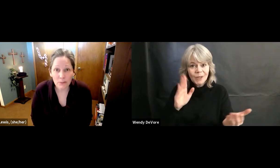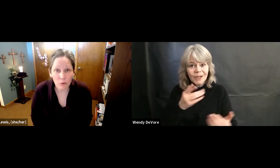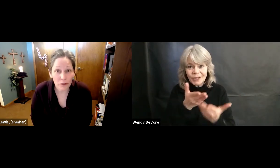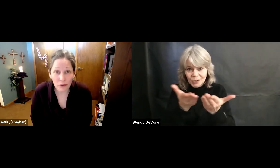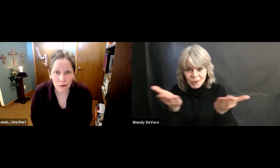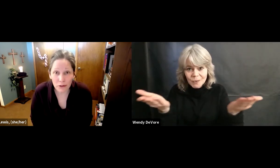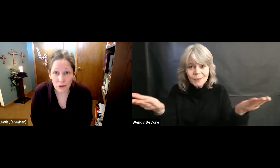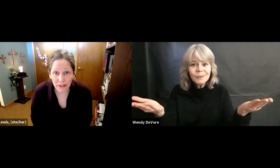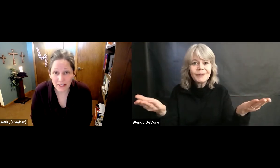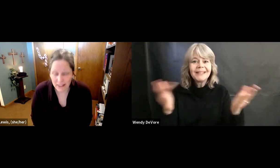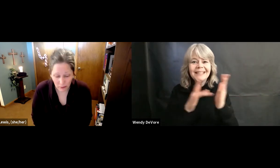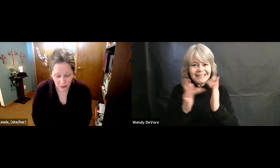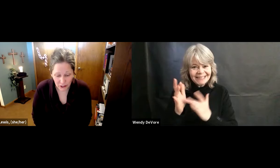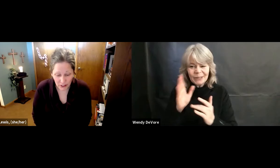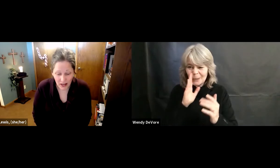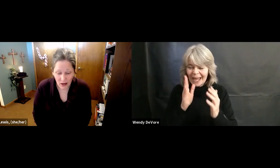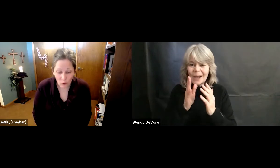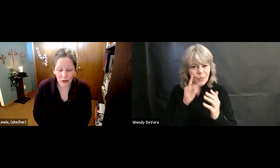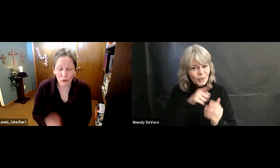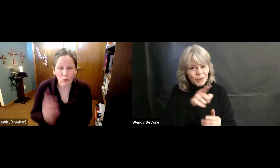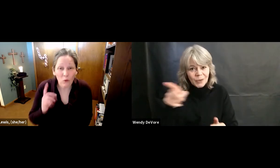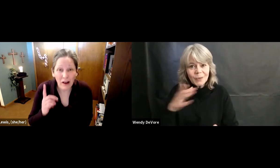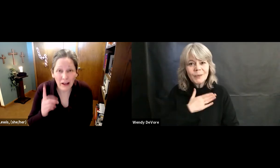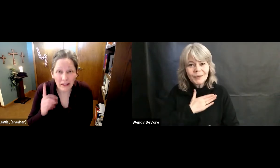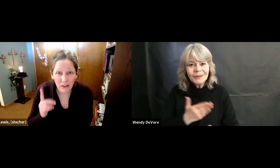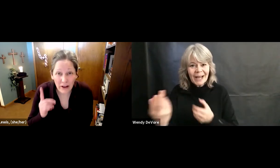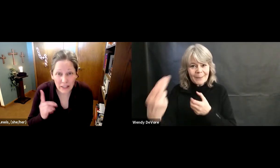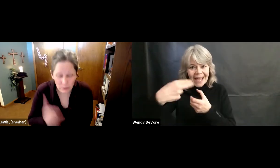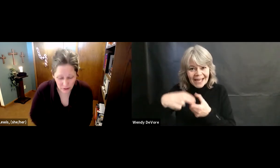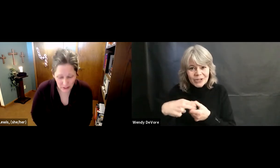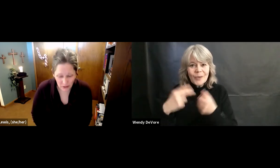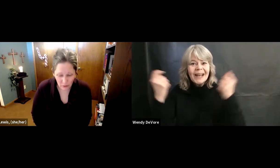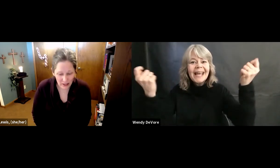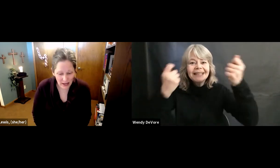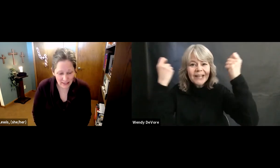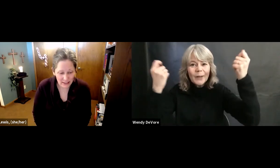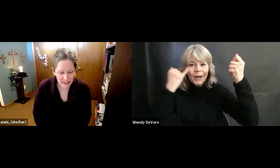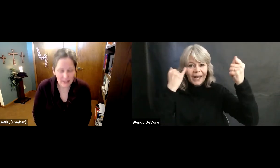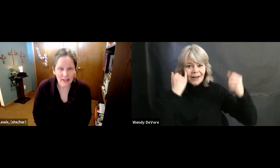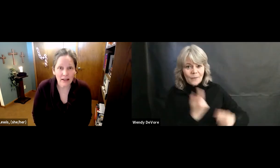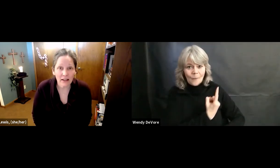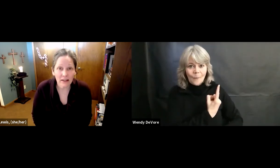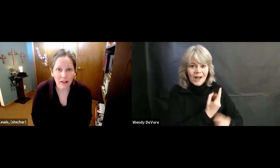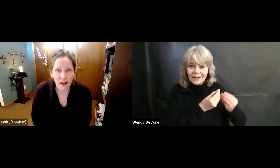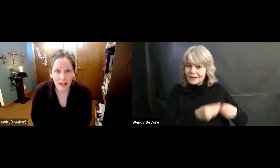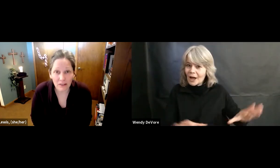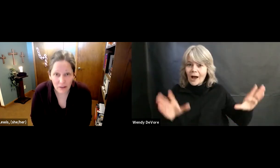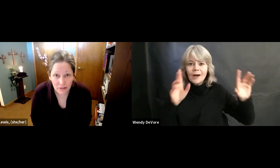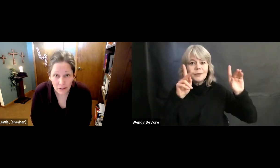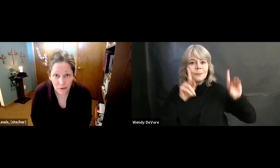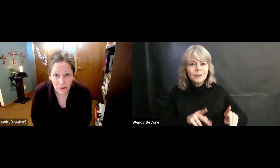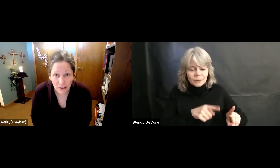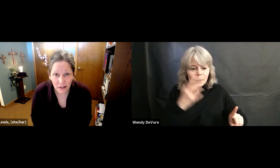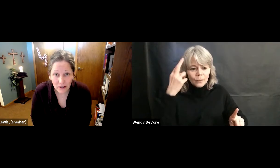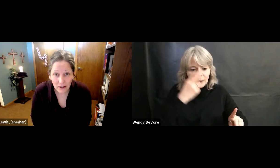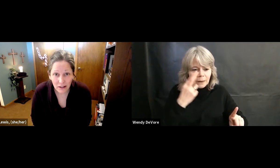Jesus says, will you join the celebration when one lost person realizes that God loves